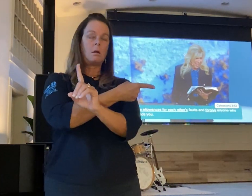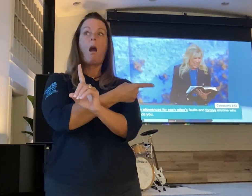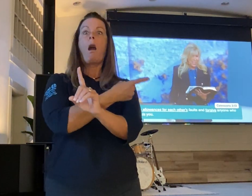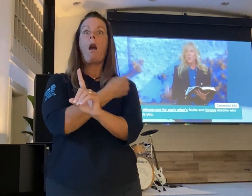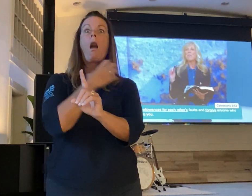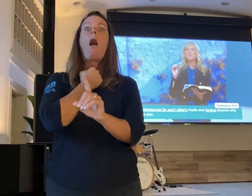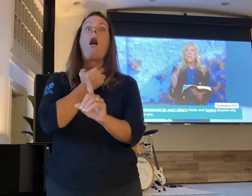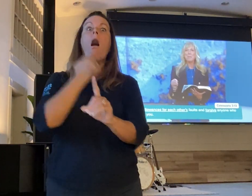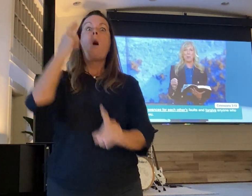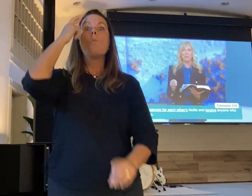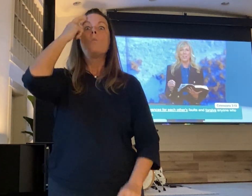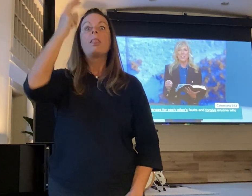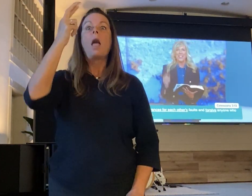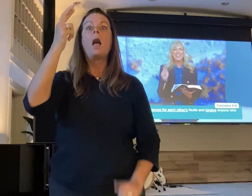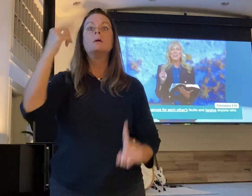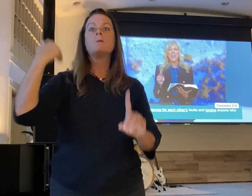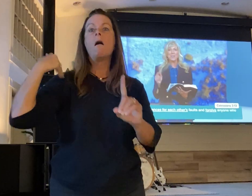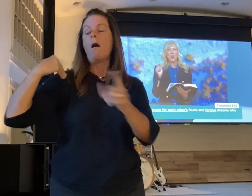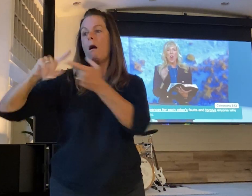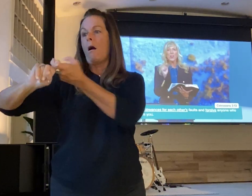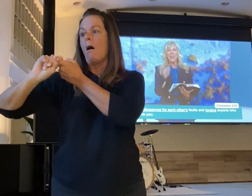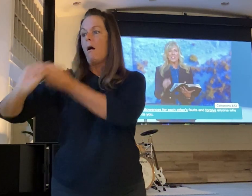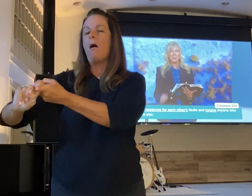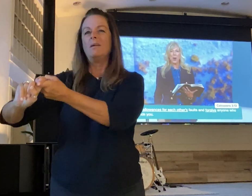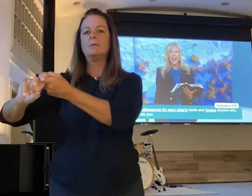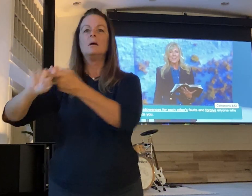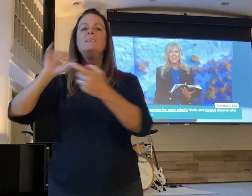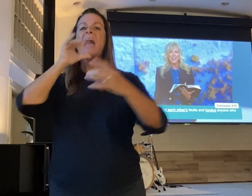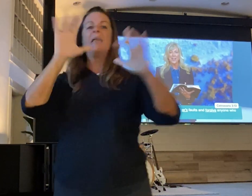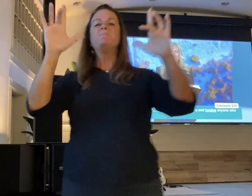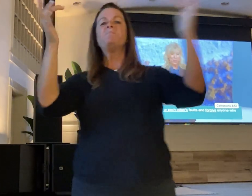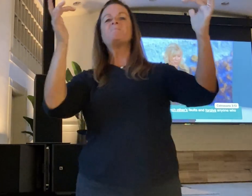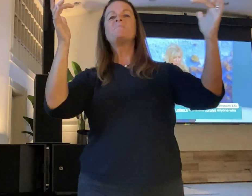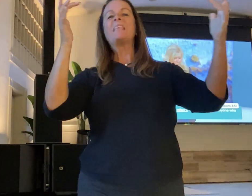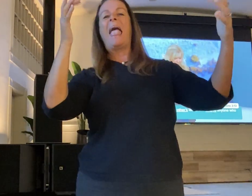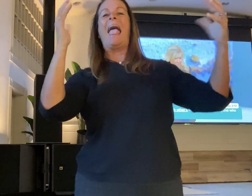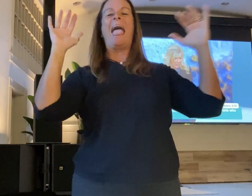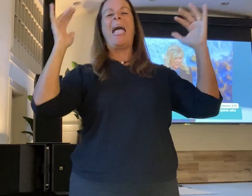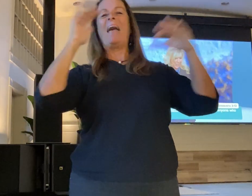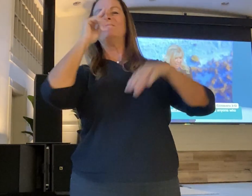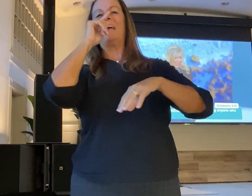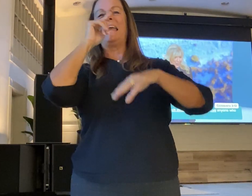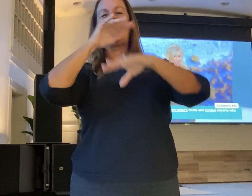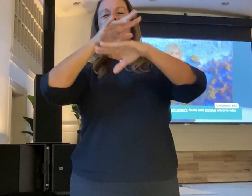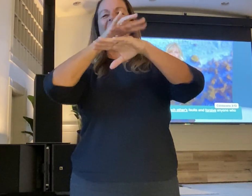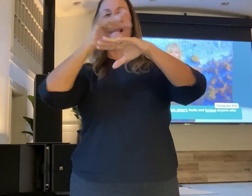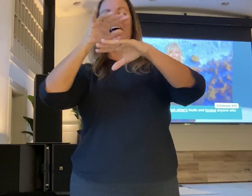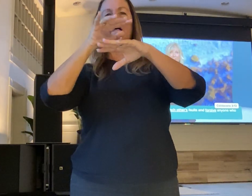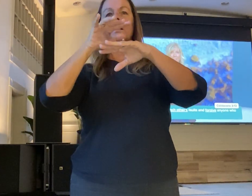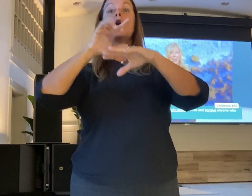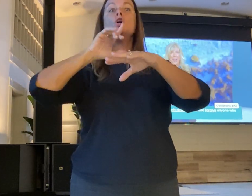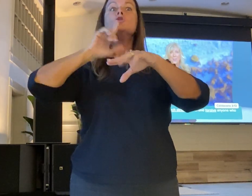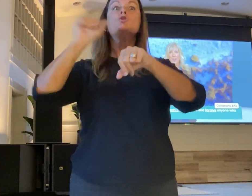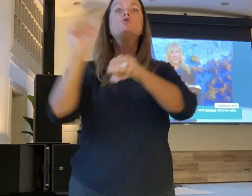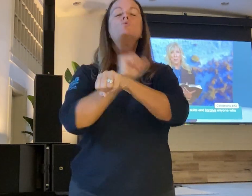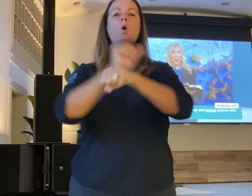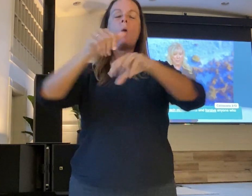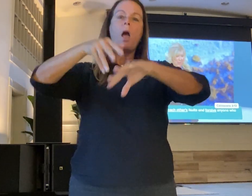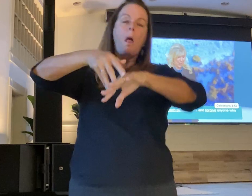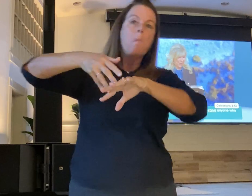Colossians 3:13 kind of love, that you have people in your life that are not surprised by your faults, and